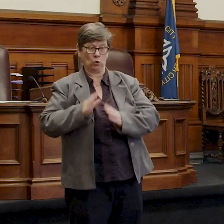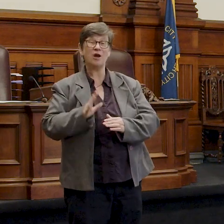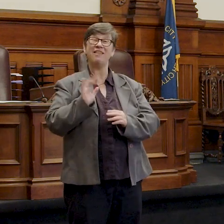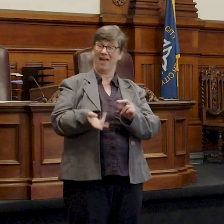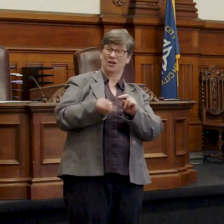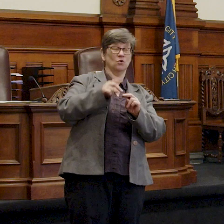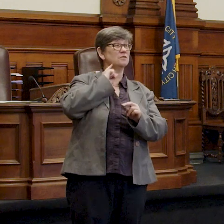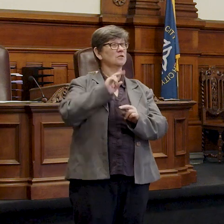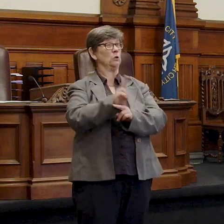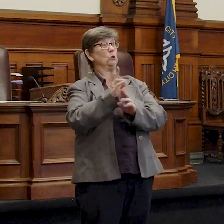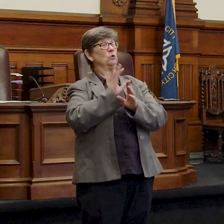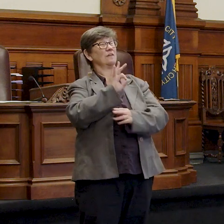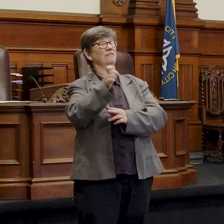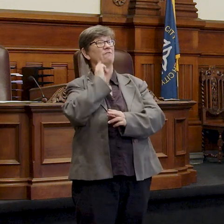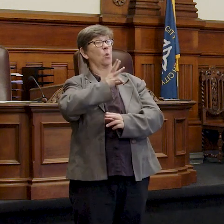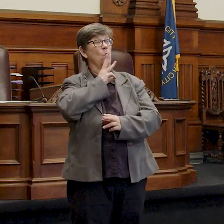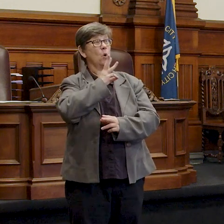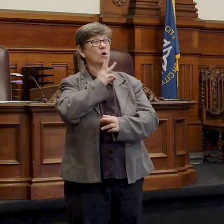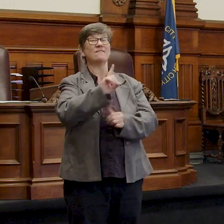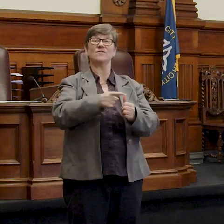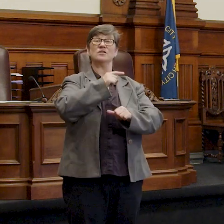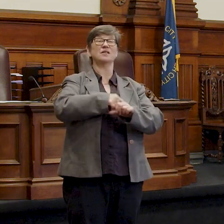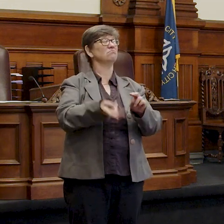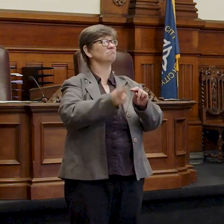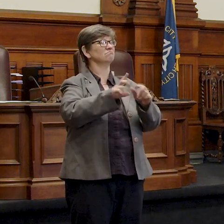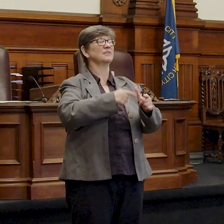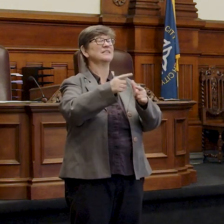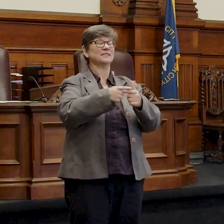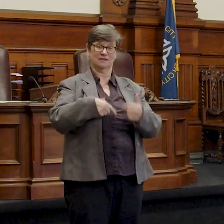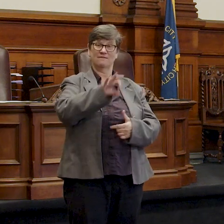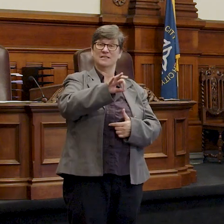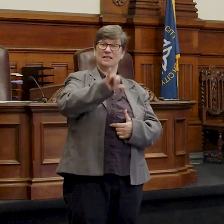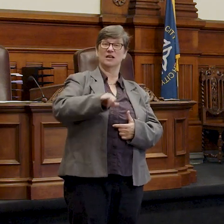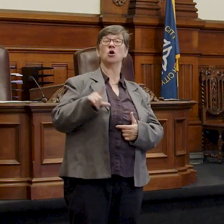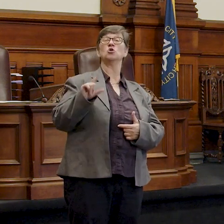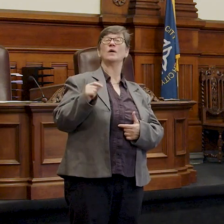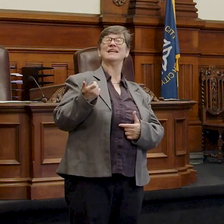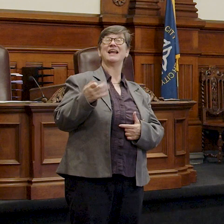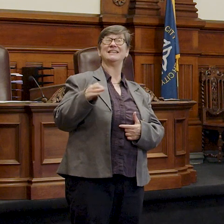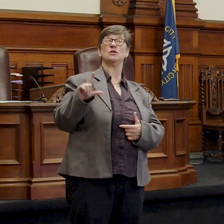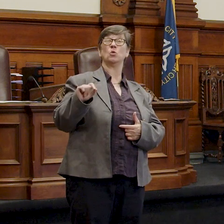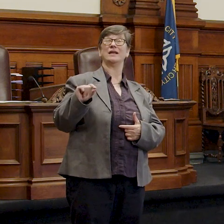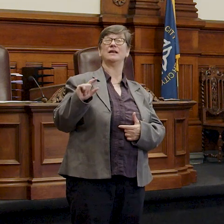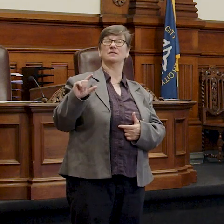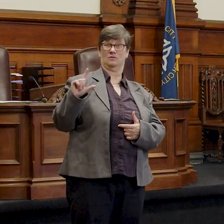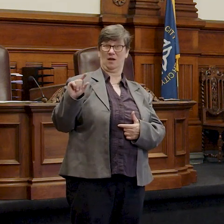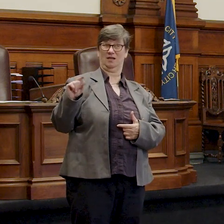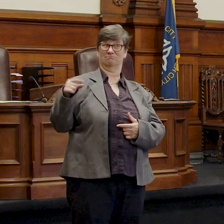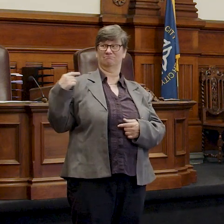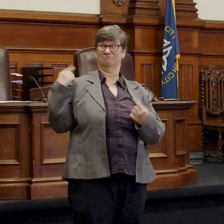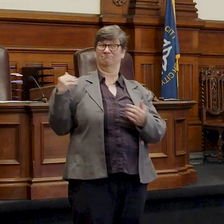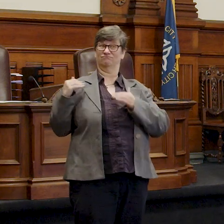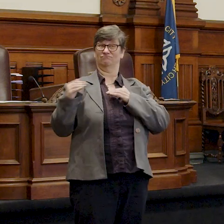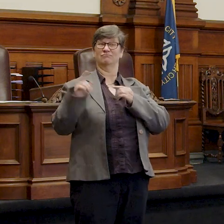is the first such increase since fiscal 2019-2020, and it is needed to ensure the financial stability